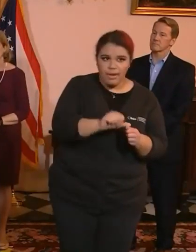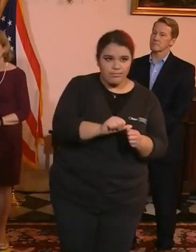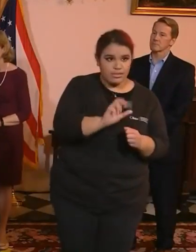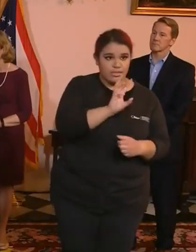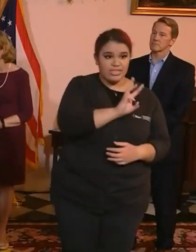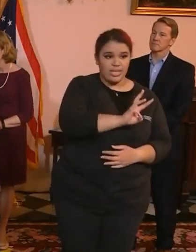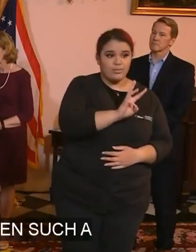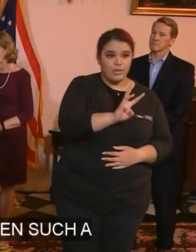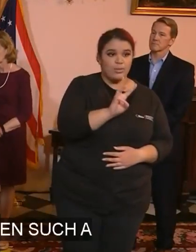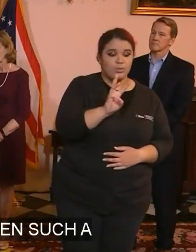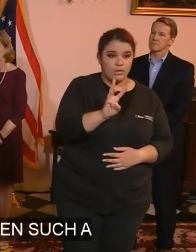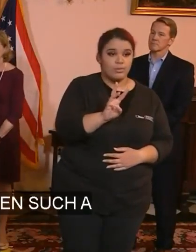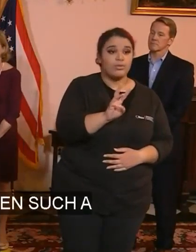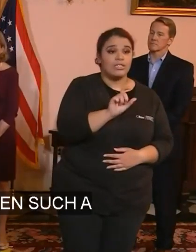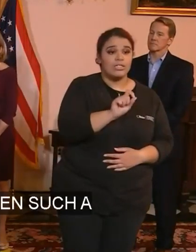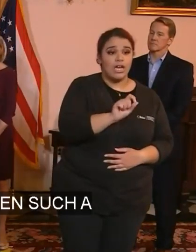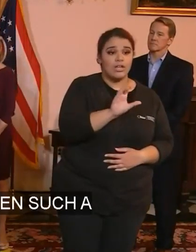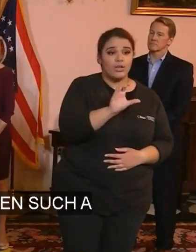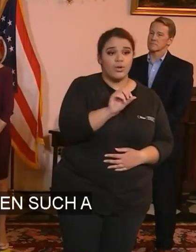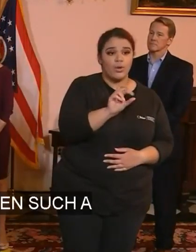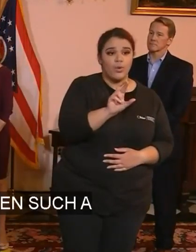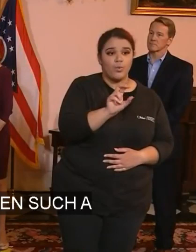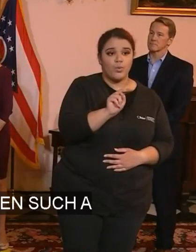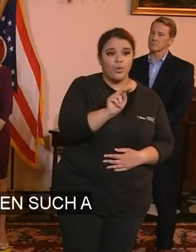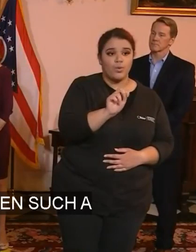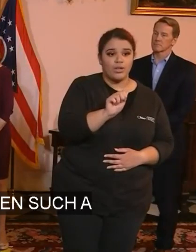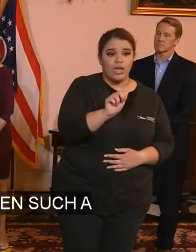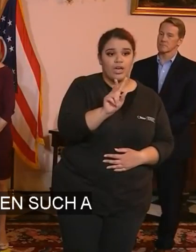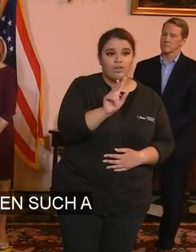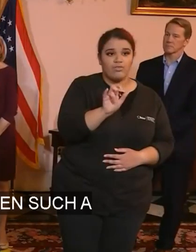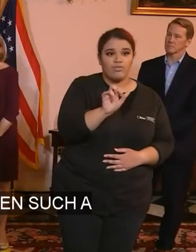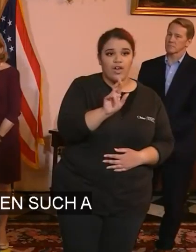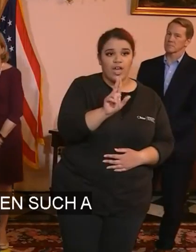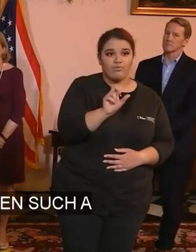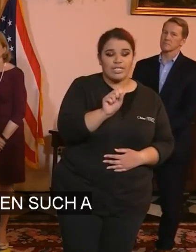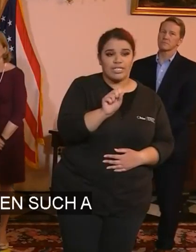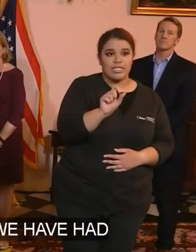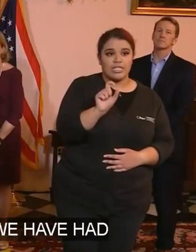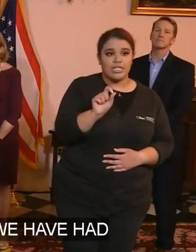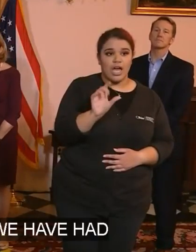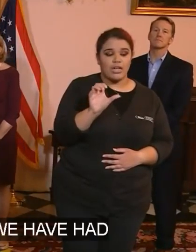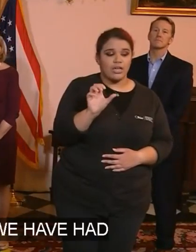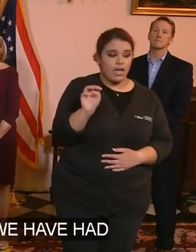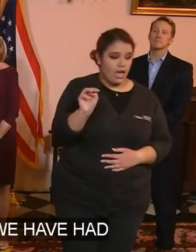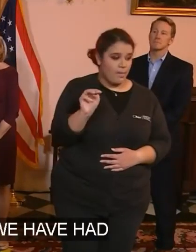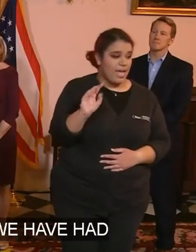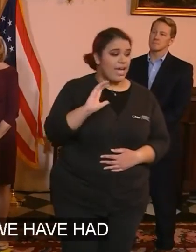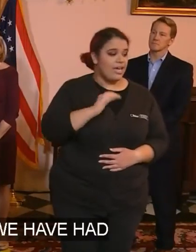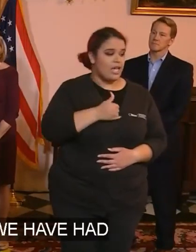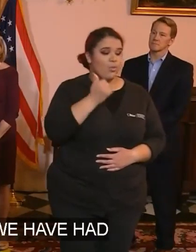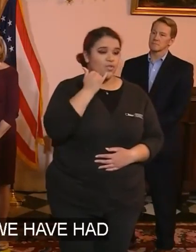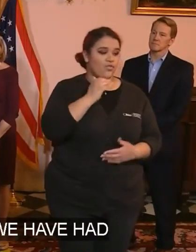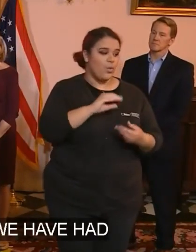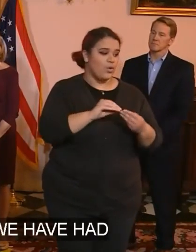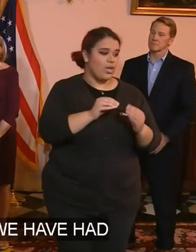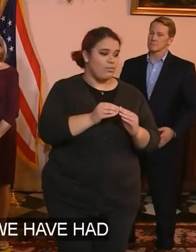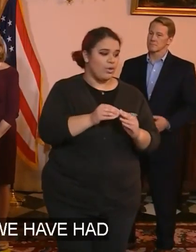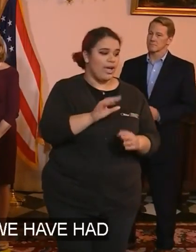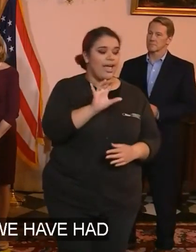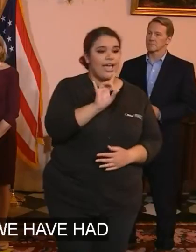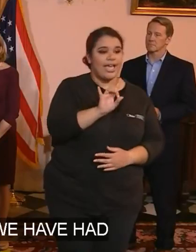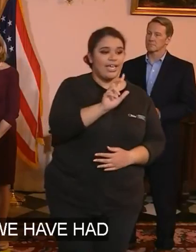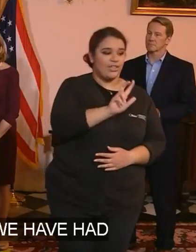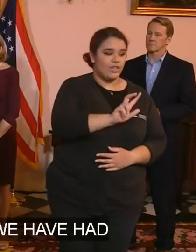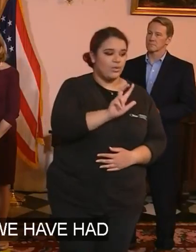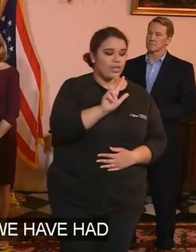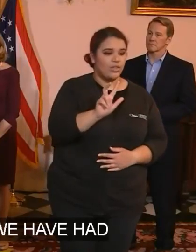open. We have had, as we've expanded our call center, the 833 for Ask ODH, we got to a volume that was